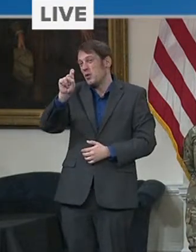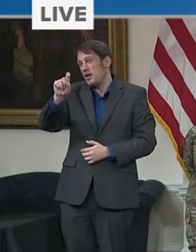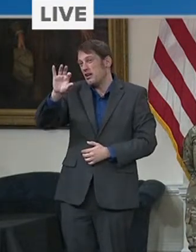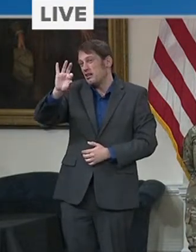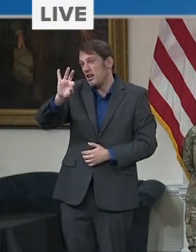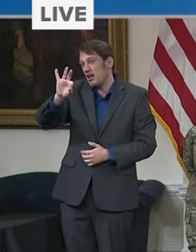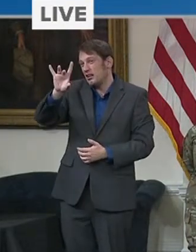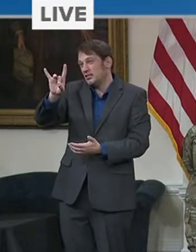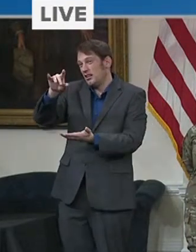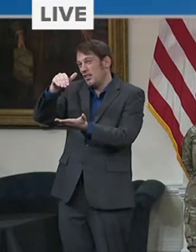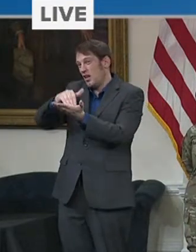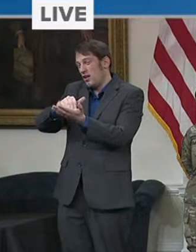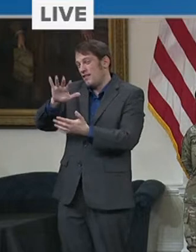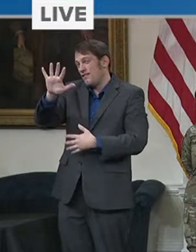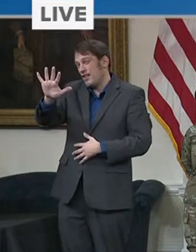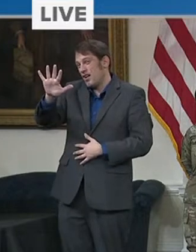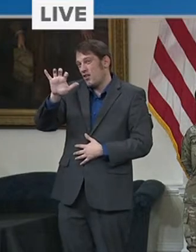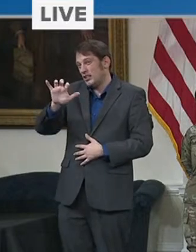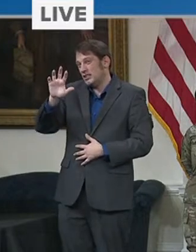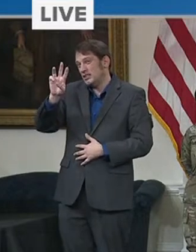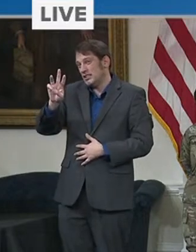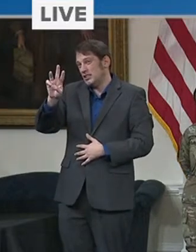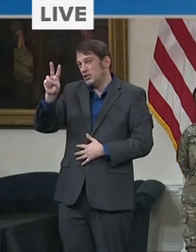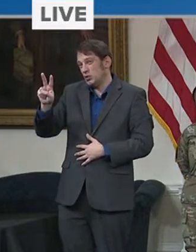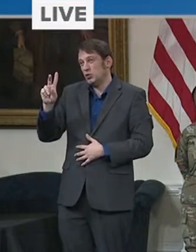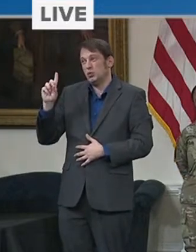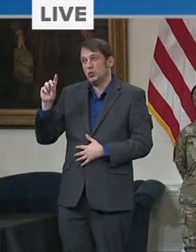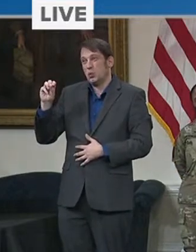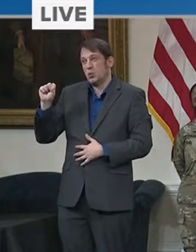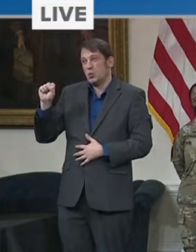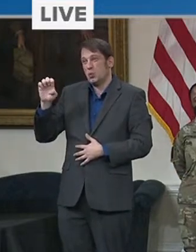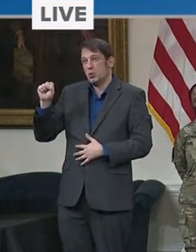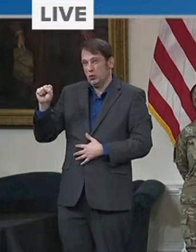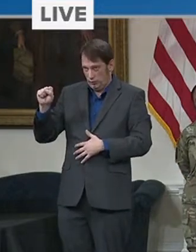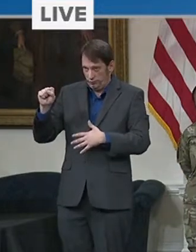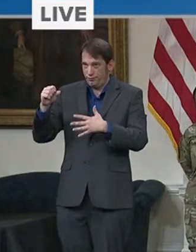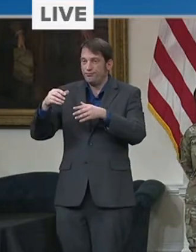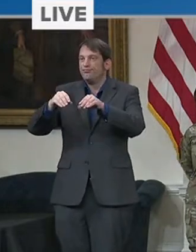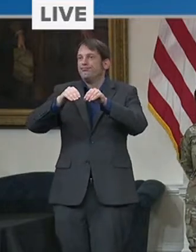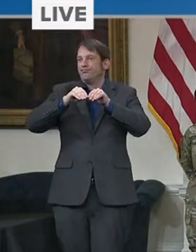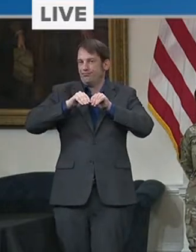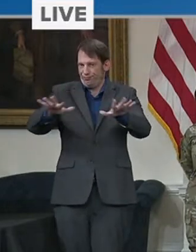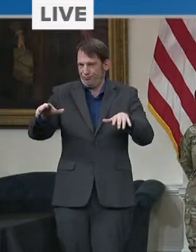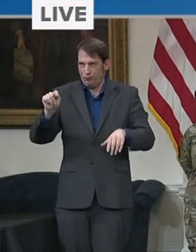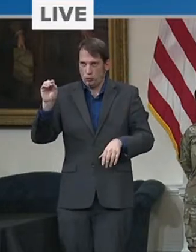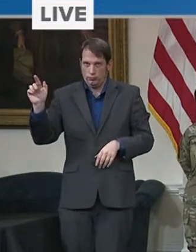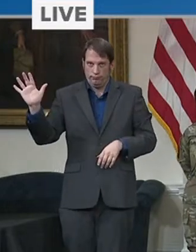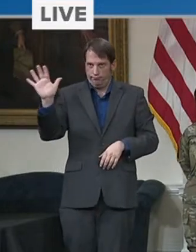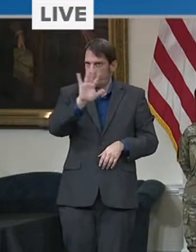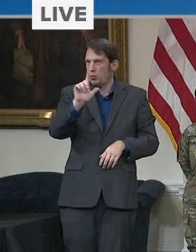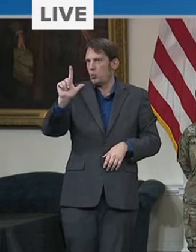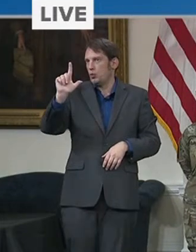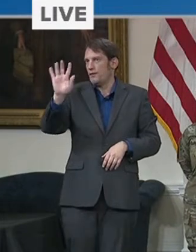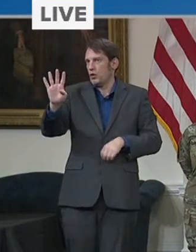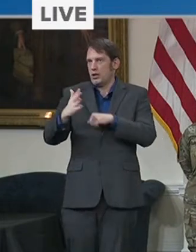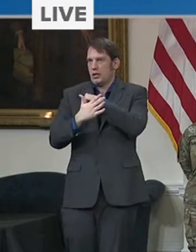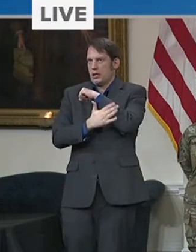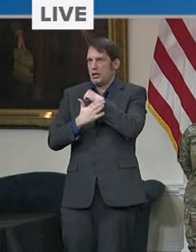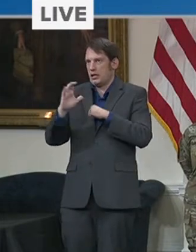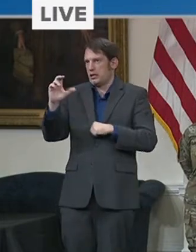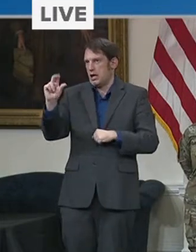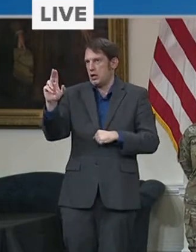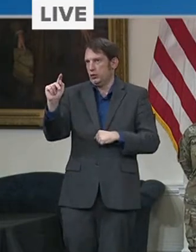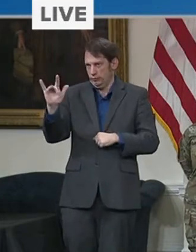198,562 doses have been deployed to the 24 county health departments, and they have completed